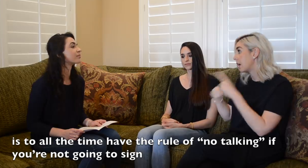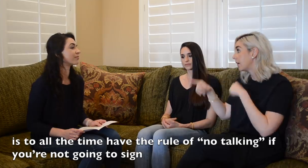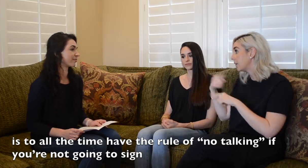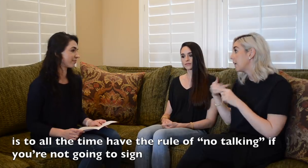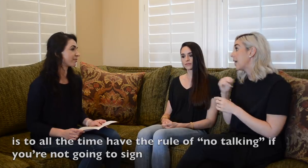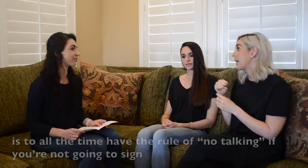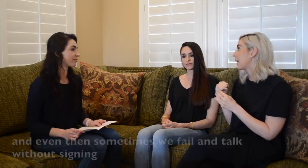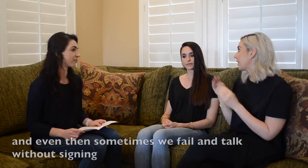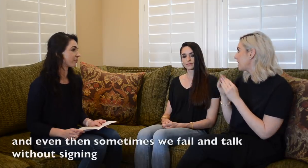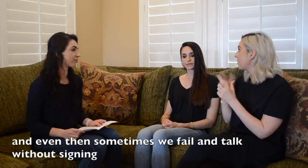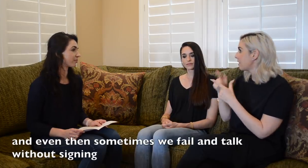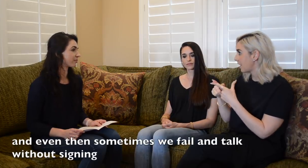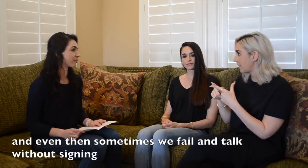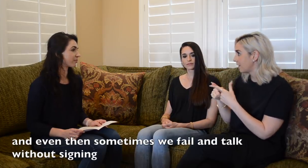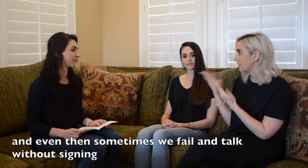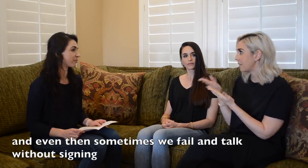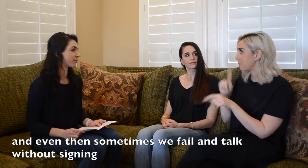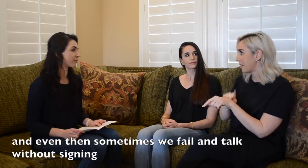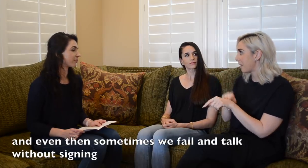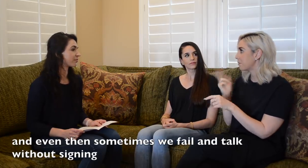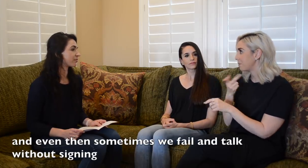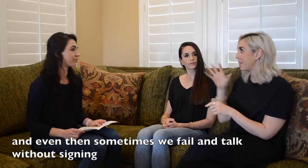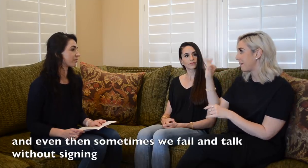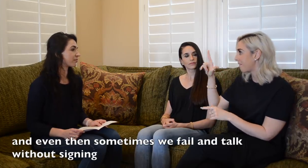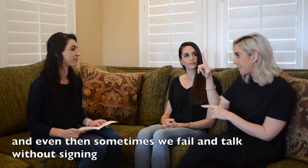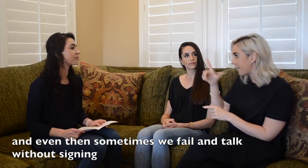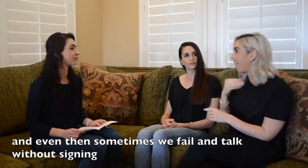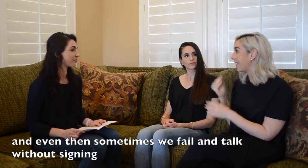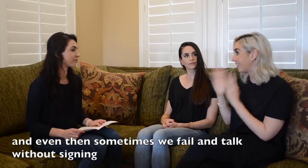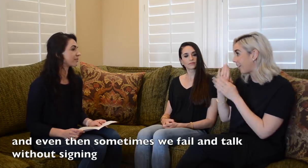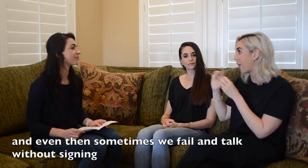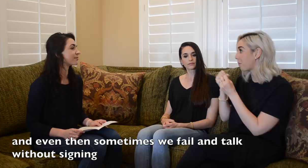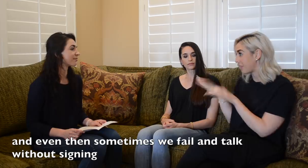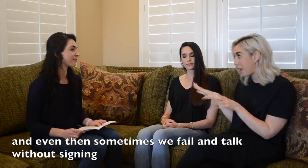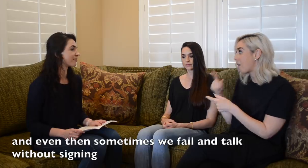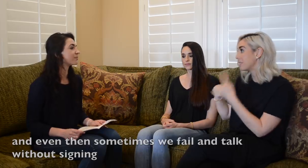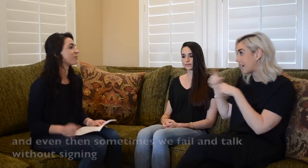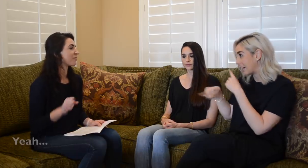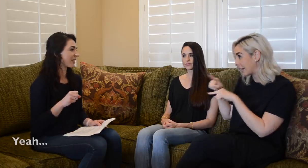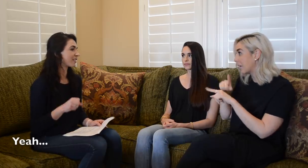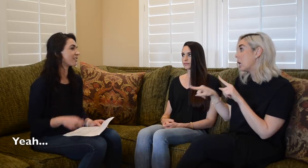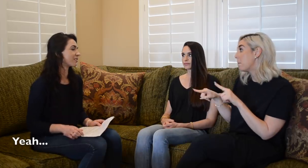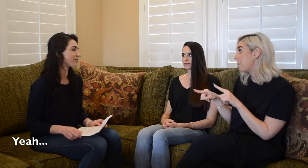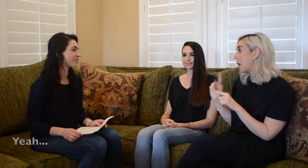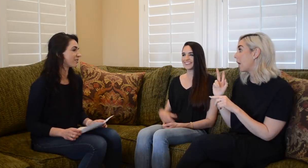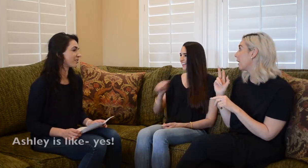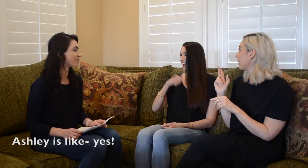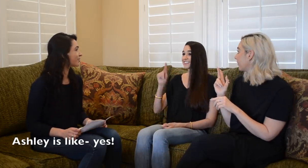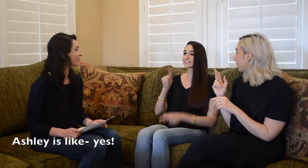sign. And even then, sometimes we fail and talk without signing. But Ashley was